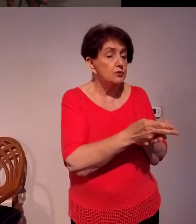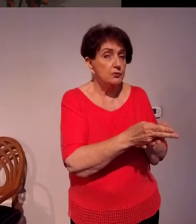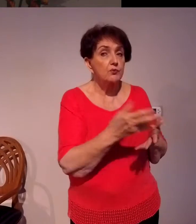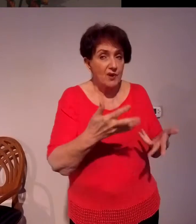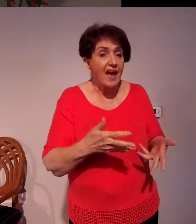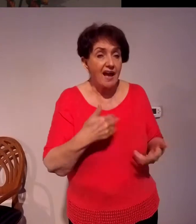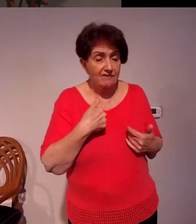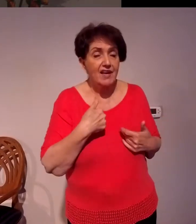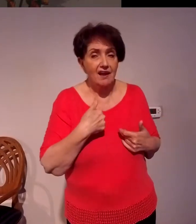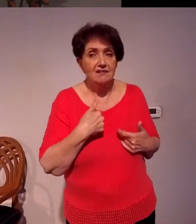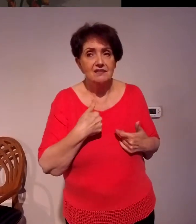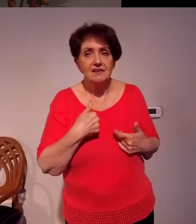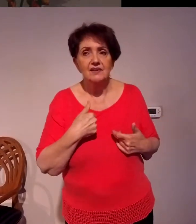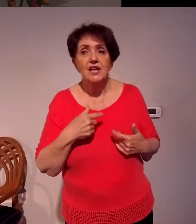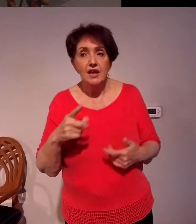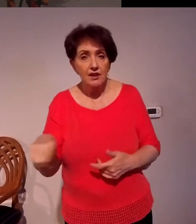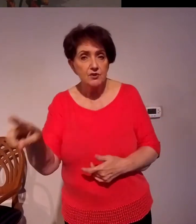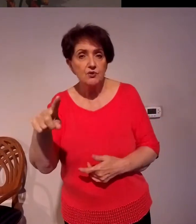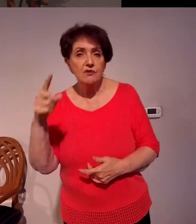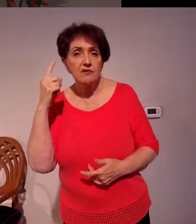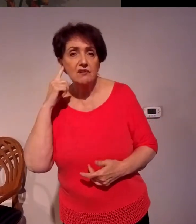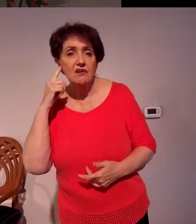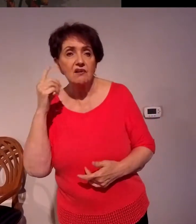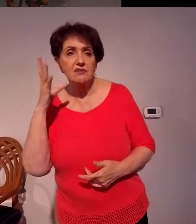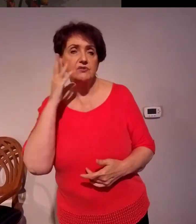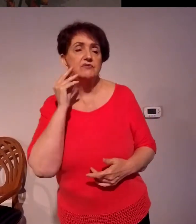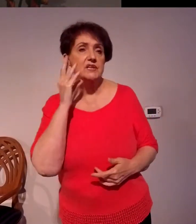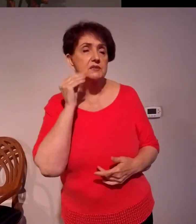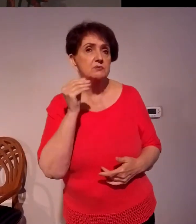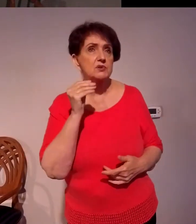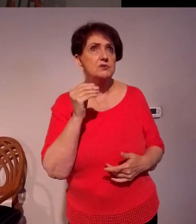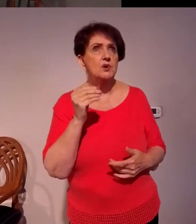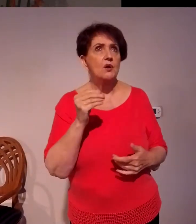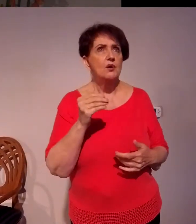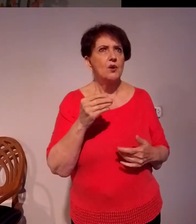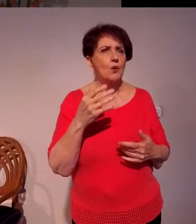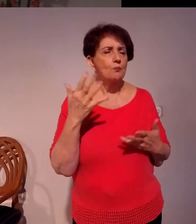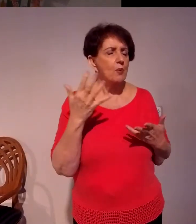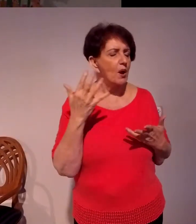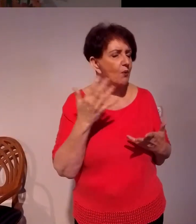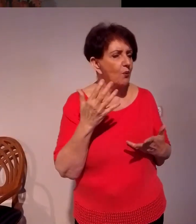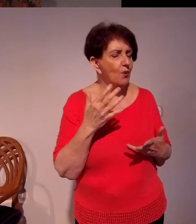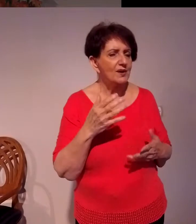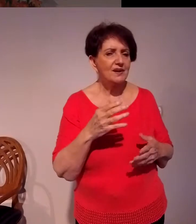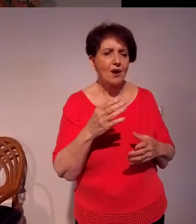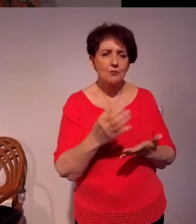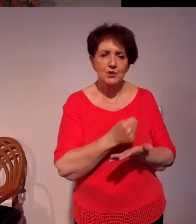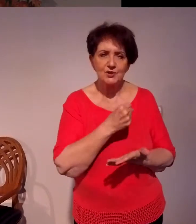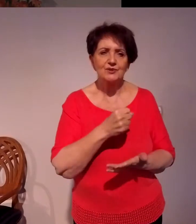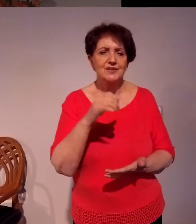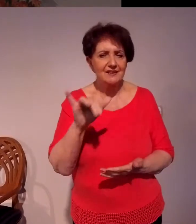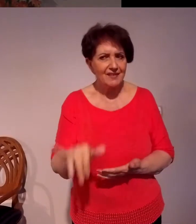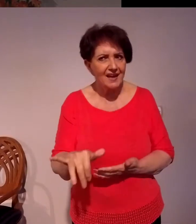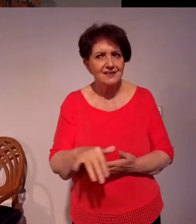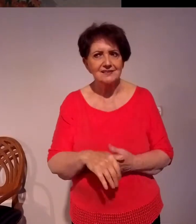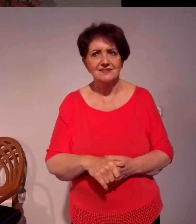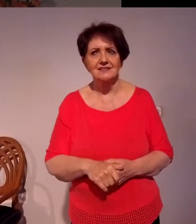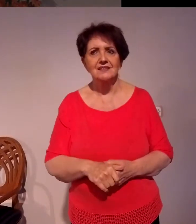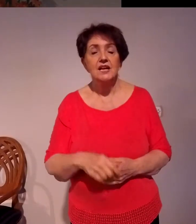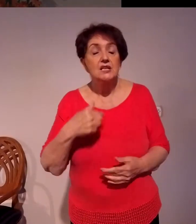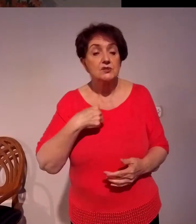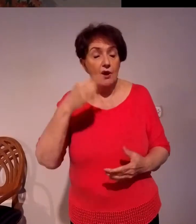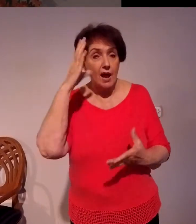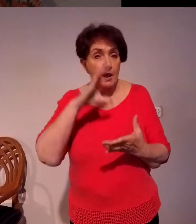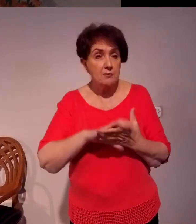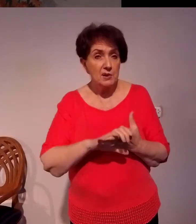you yourself have experienced, what an extraordinary opportunity that is. So I believe